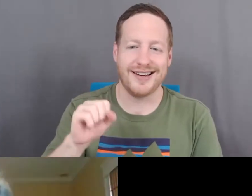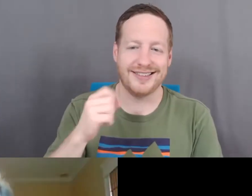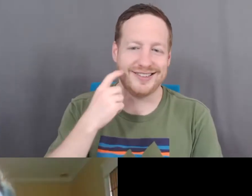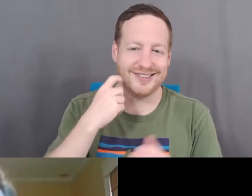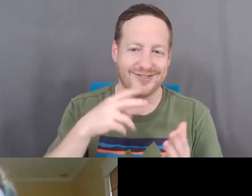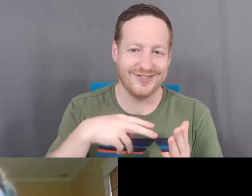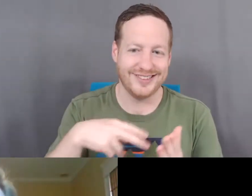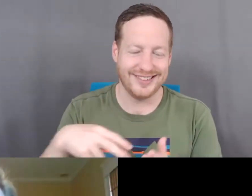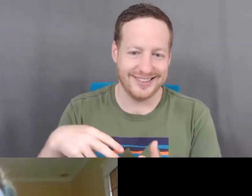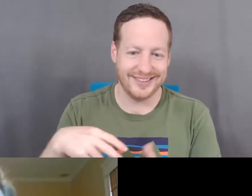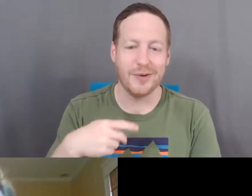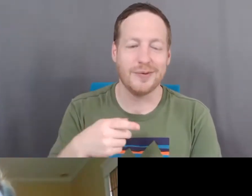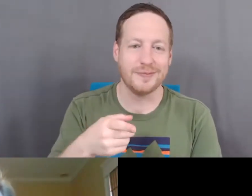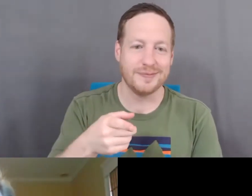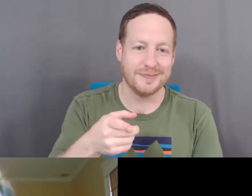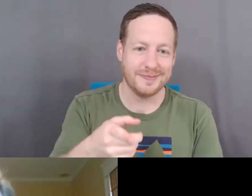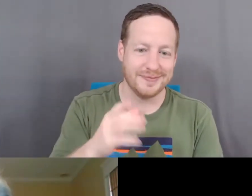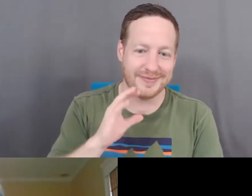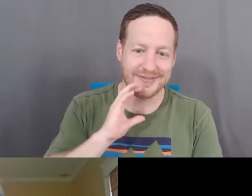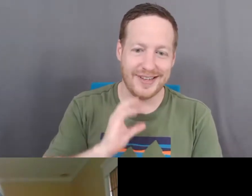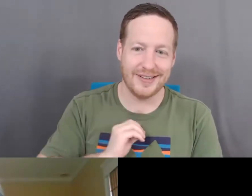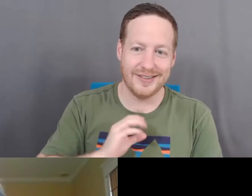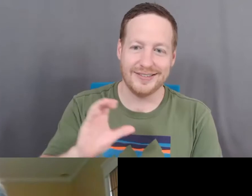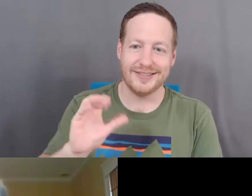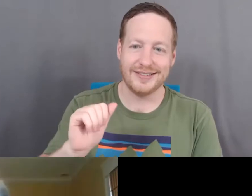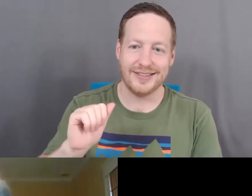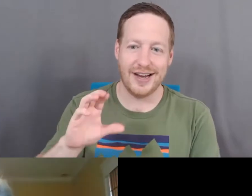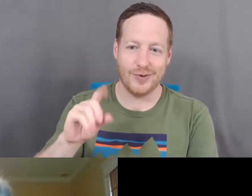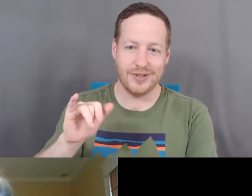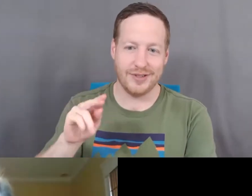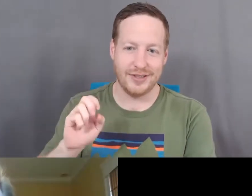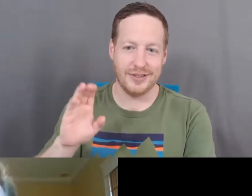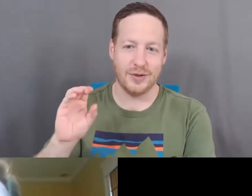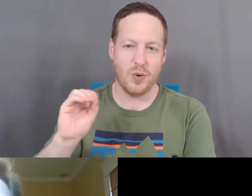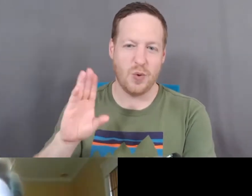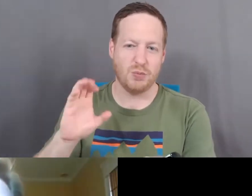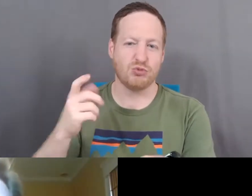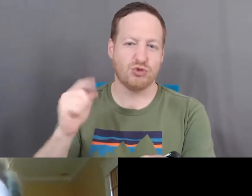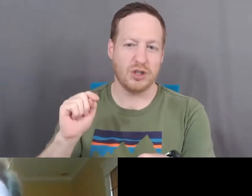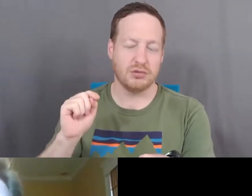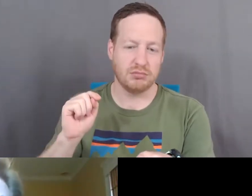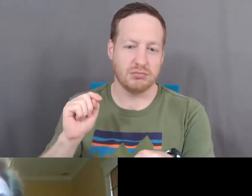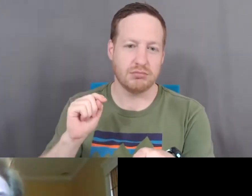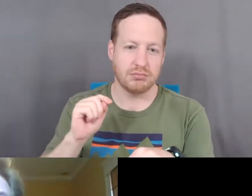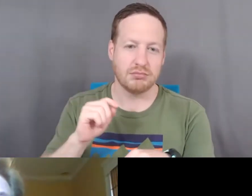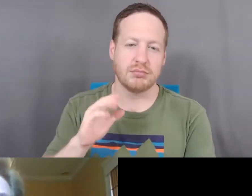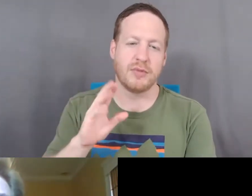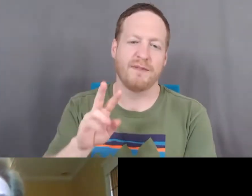Brett Hayes, who just read. Carolyn, you just opened your screen, so I'll introduce you. Carolyn Obrecht, one